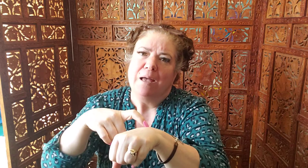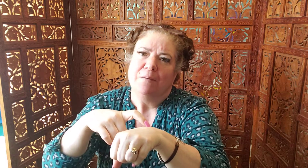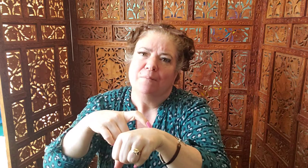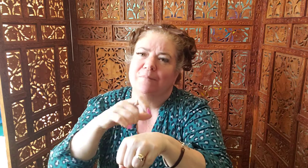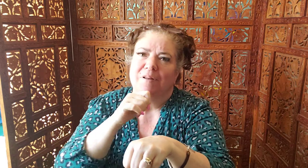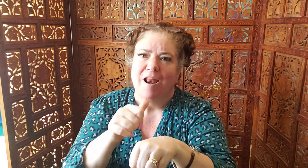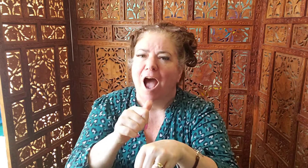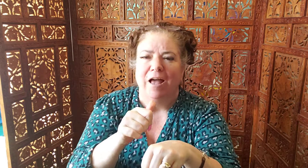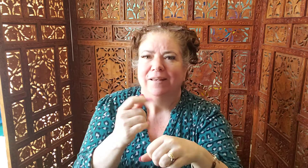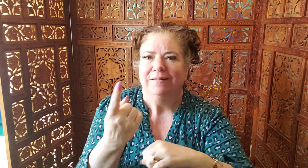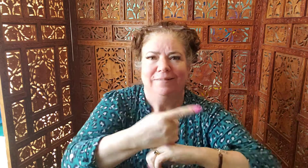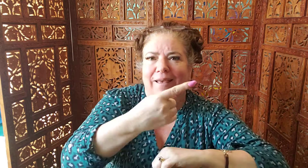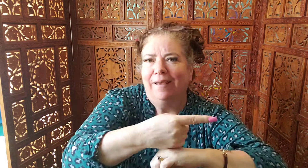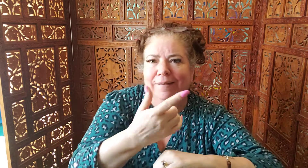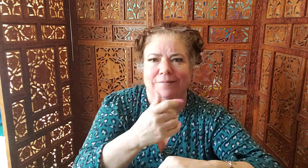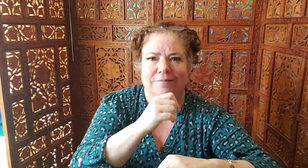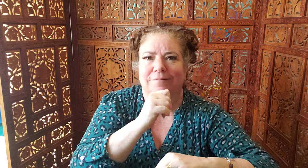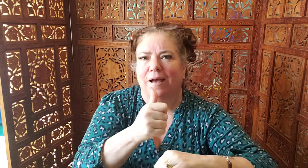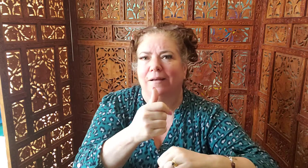out and how much love comes back to us.